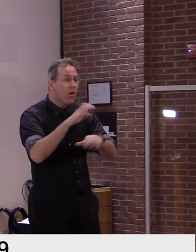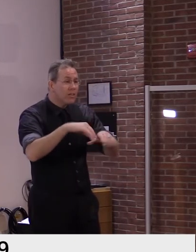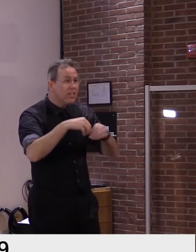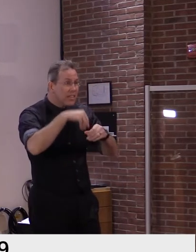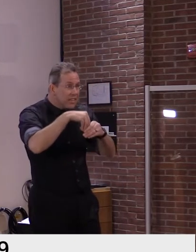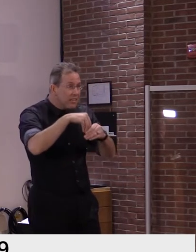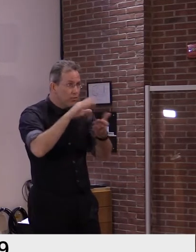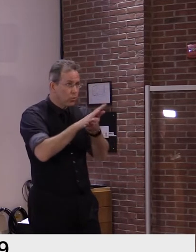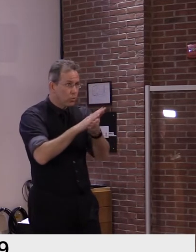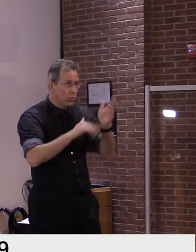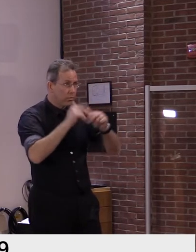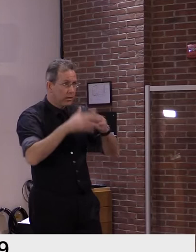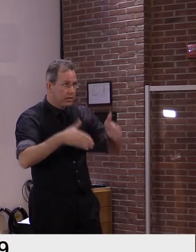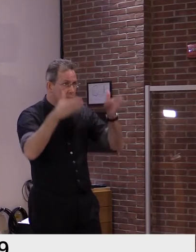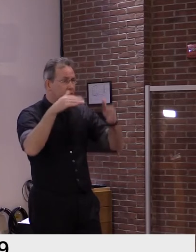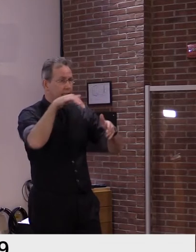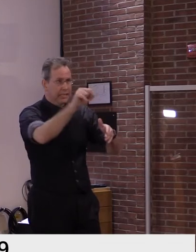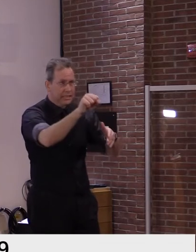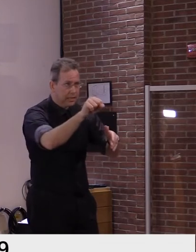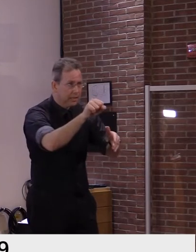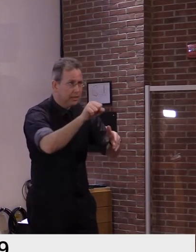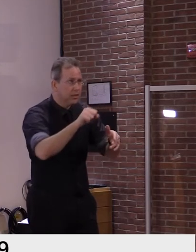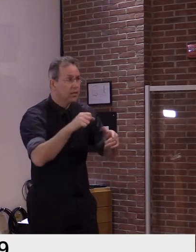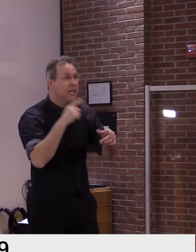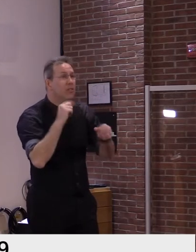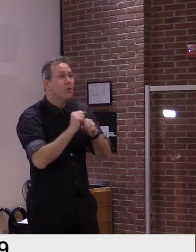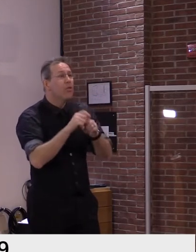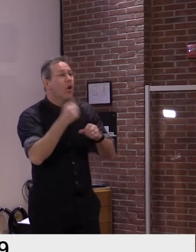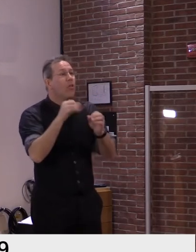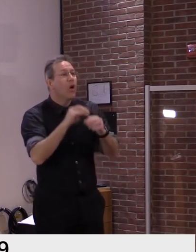school districts that have their central office outside of the school.